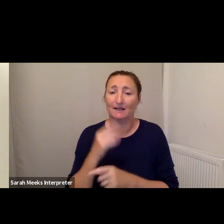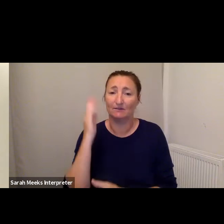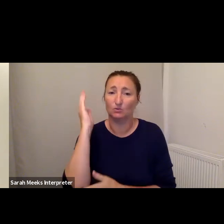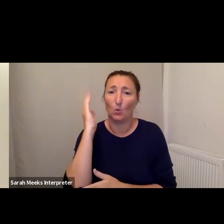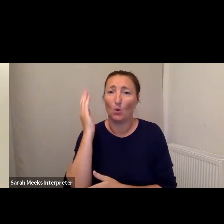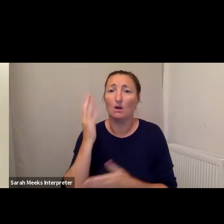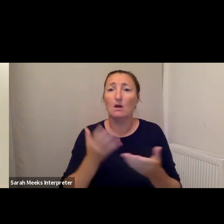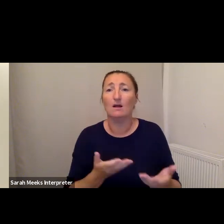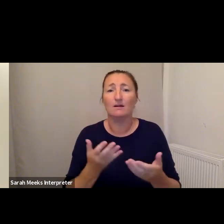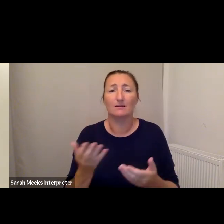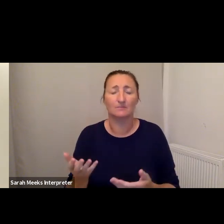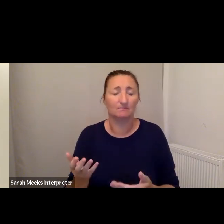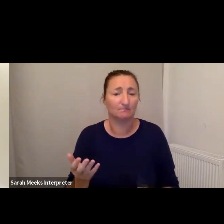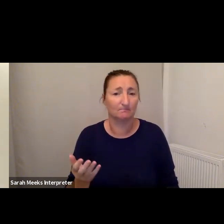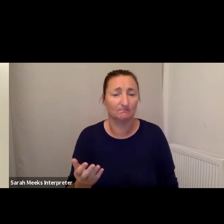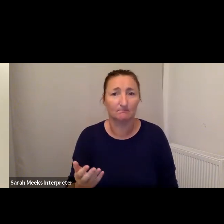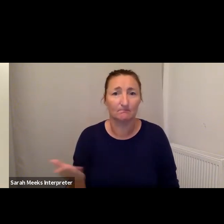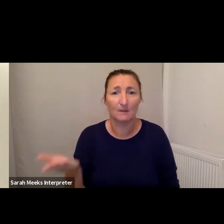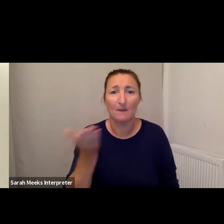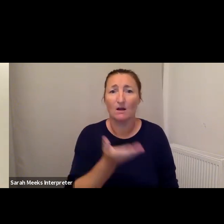now call upon